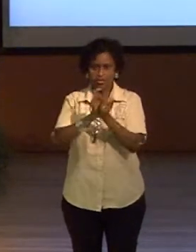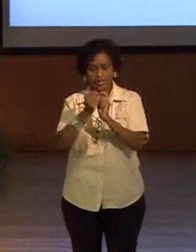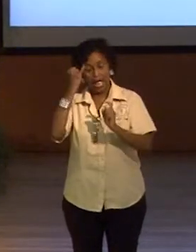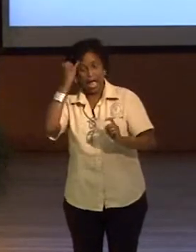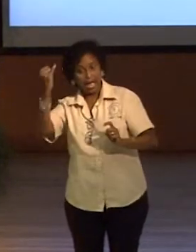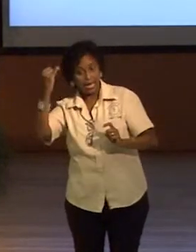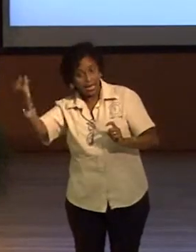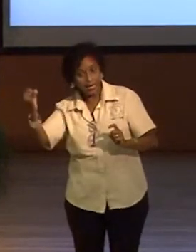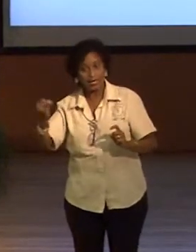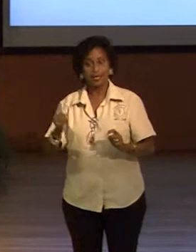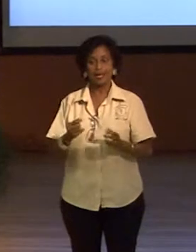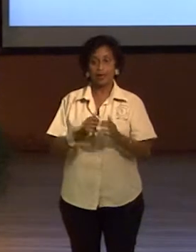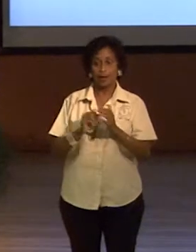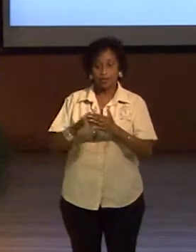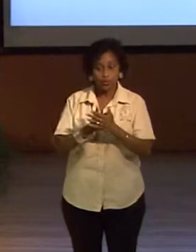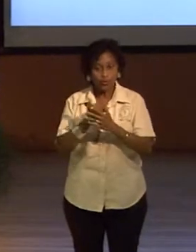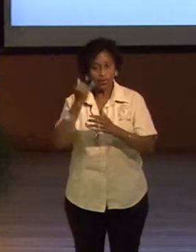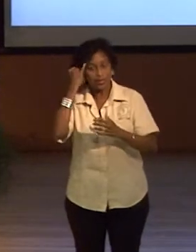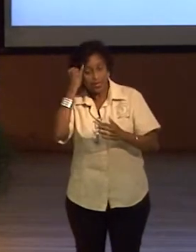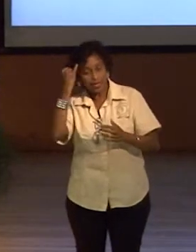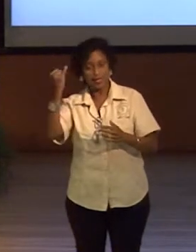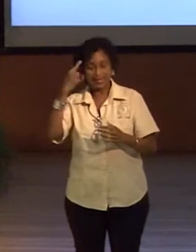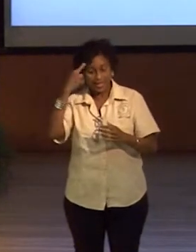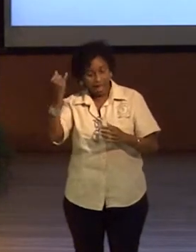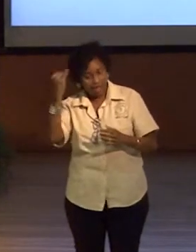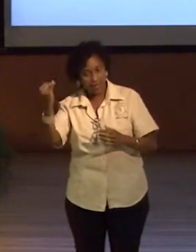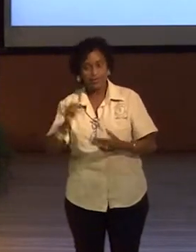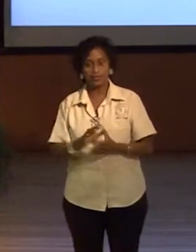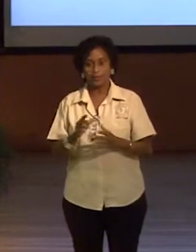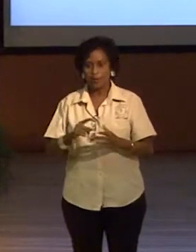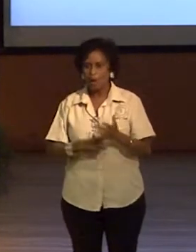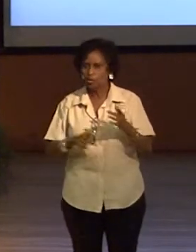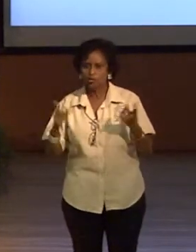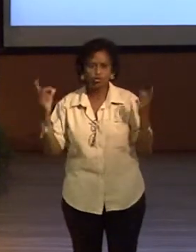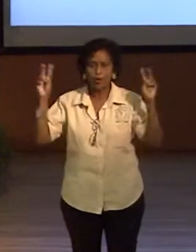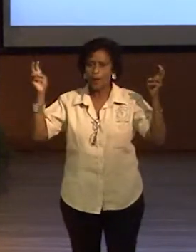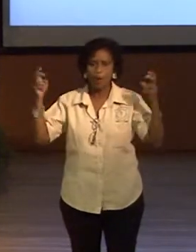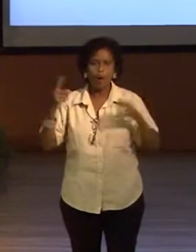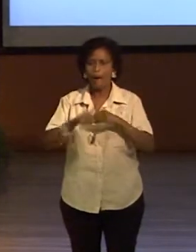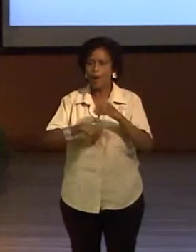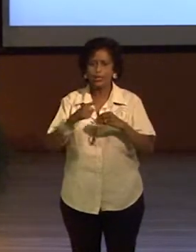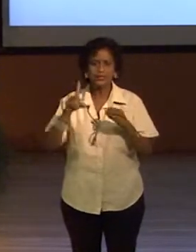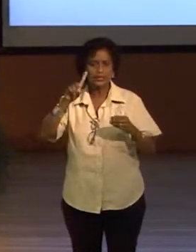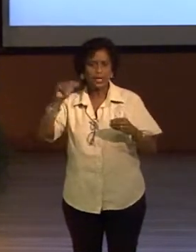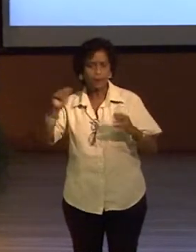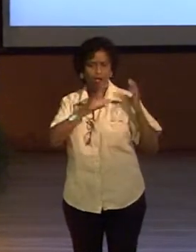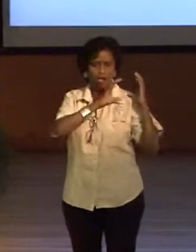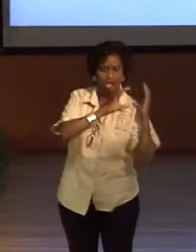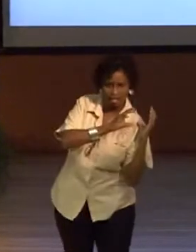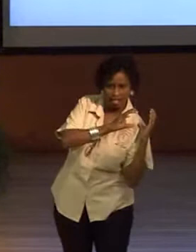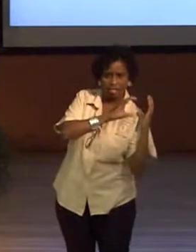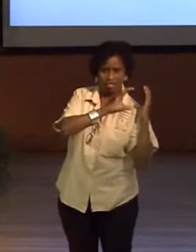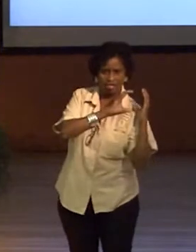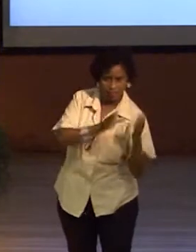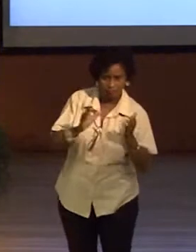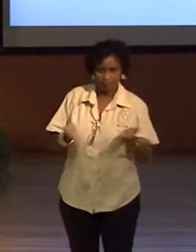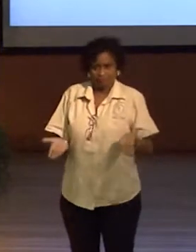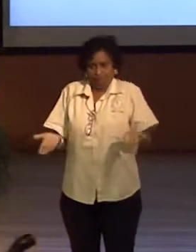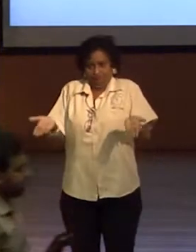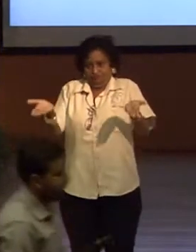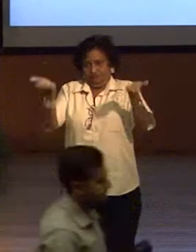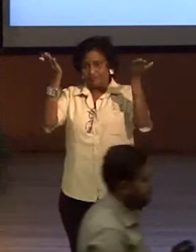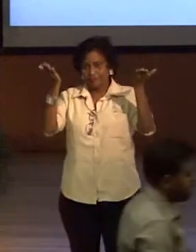my talk is, as the label says, is lifting the burden, the future of disability. So I'm going to